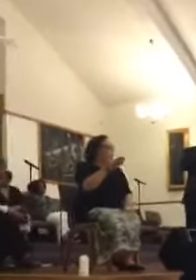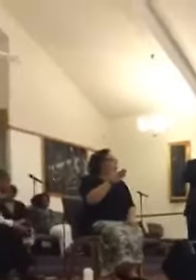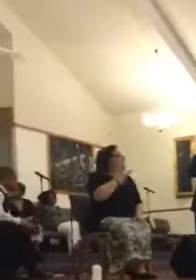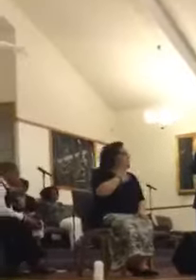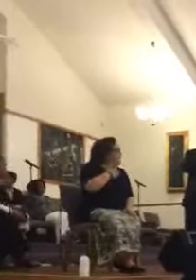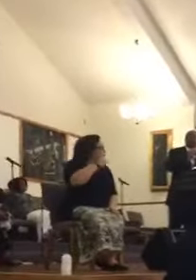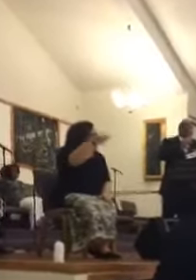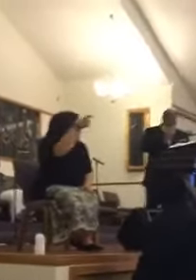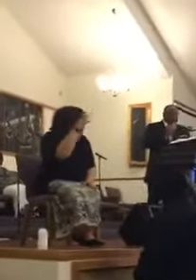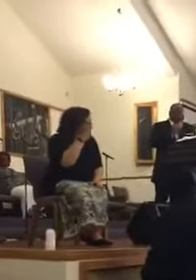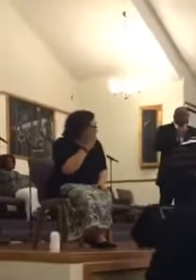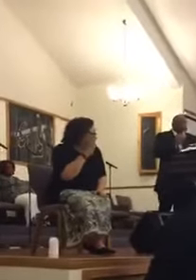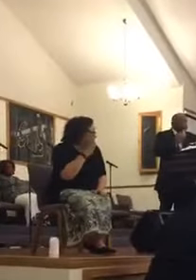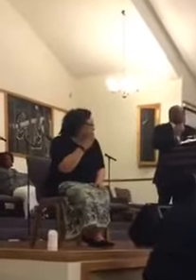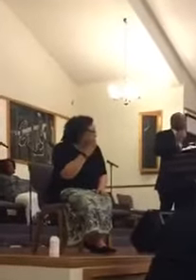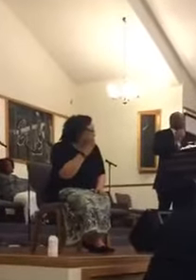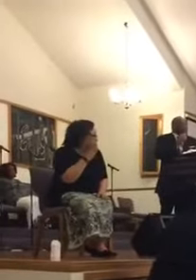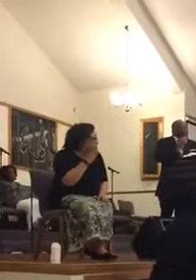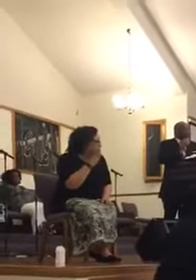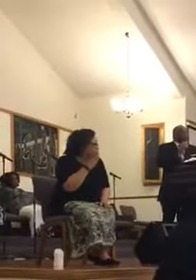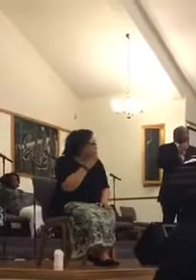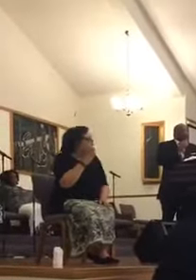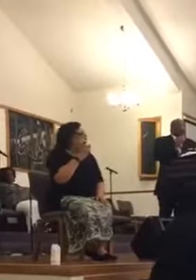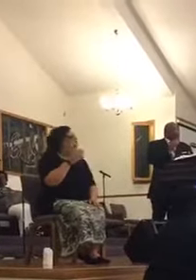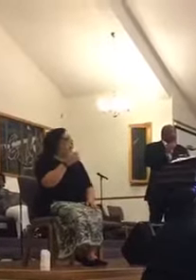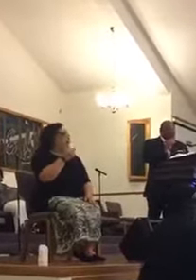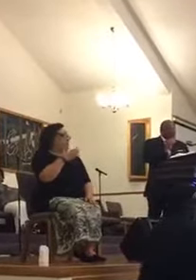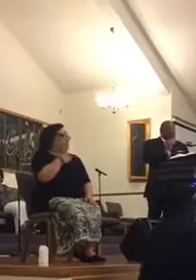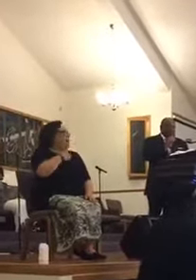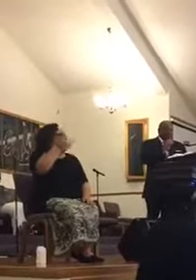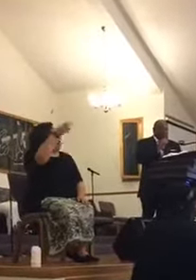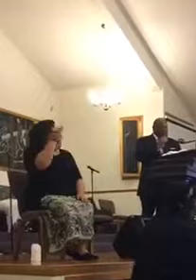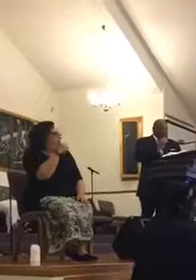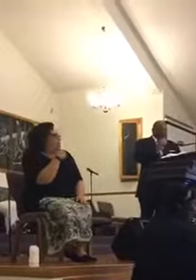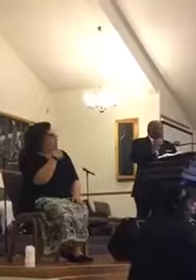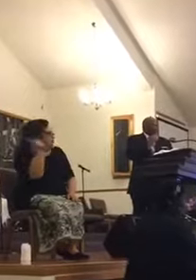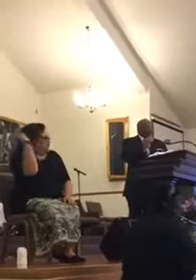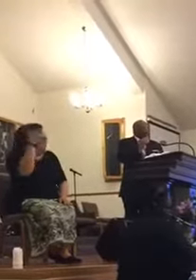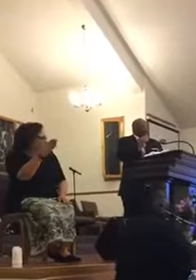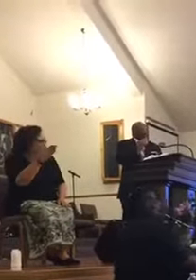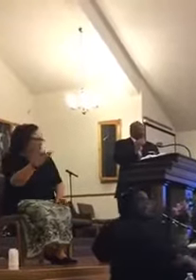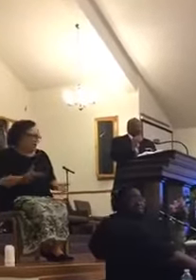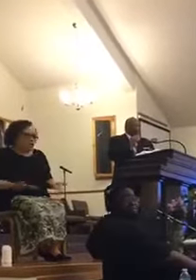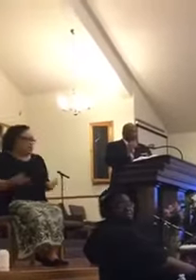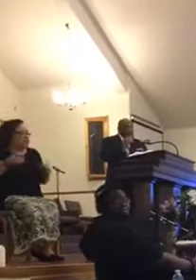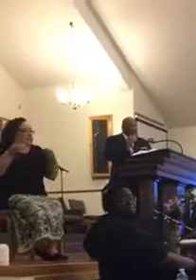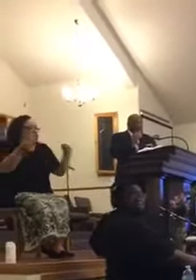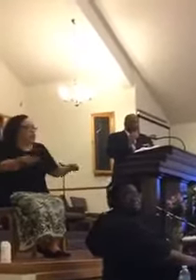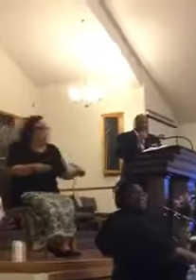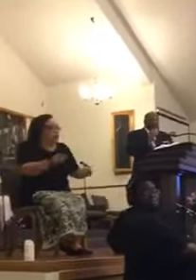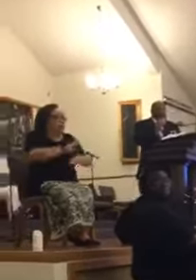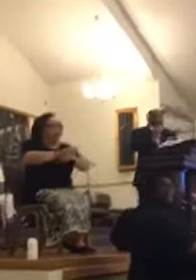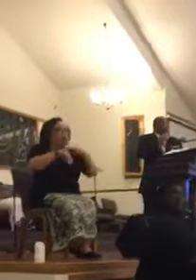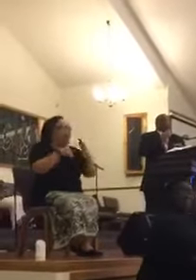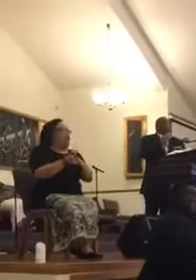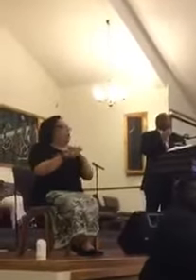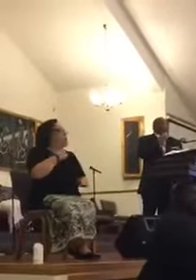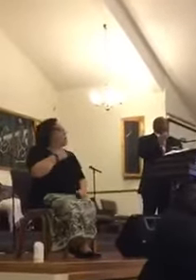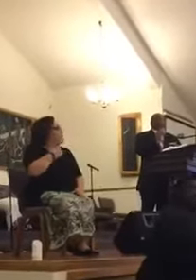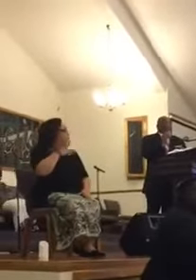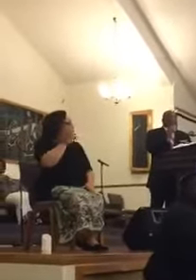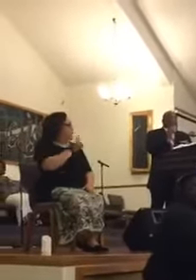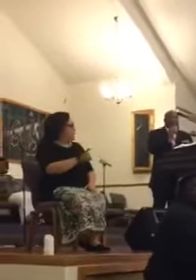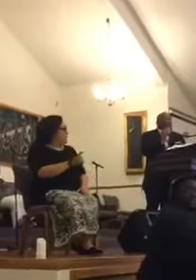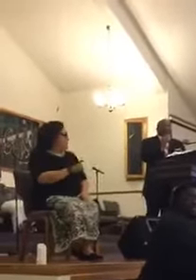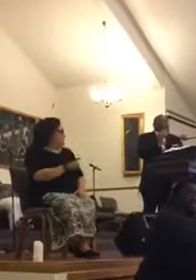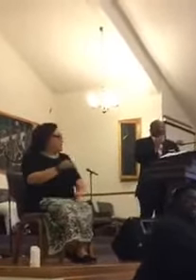Philippians 4:19 mentality, but my God shall supply all of my needs. Can I get a witness